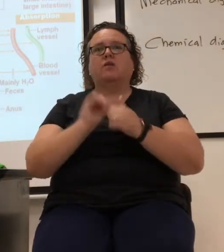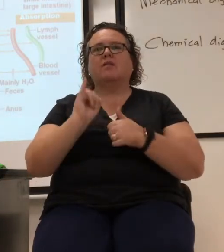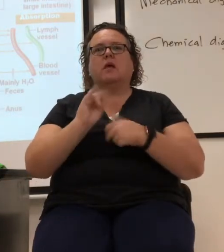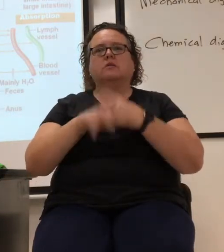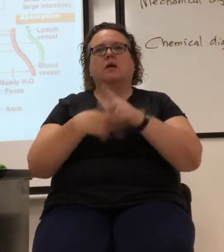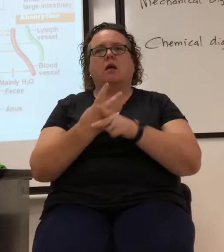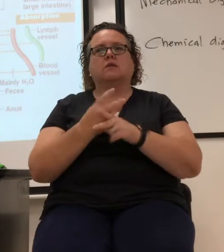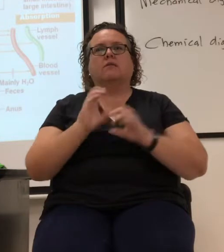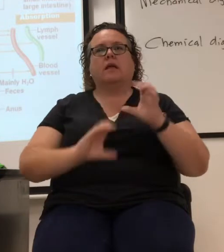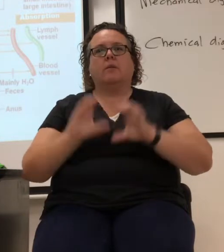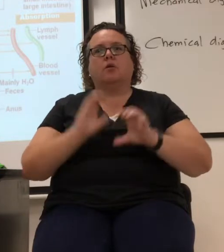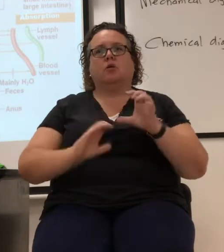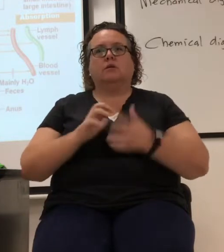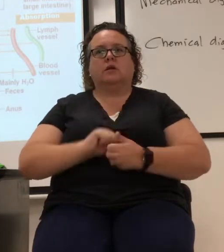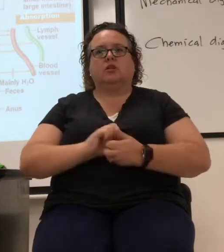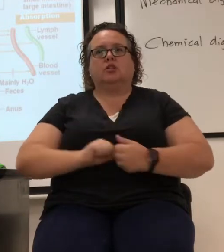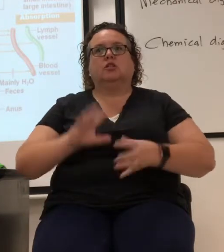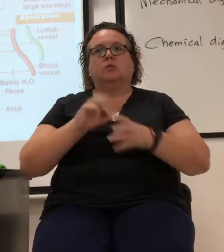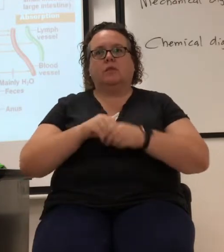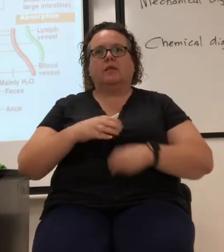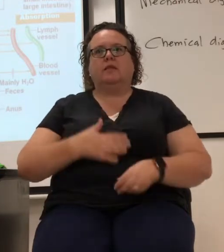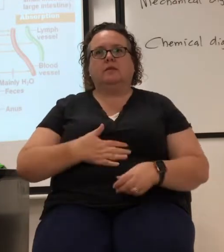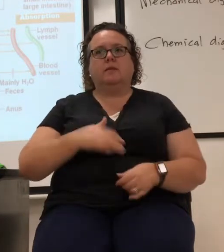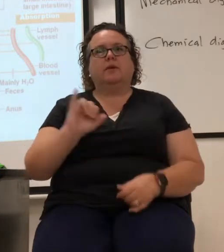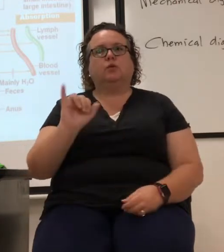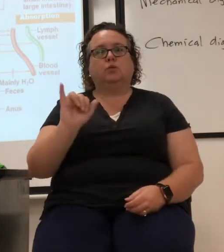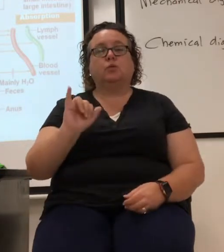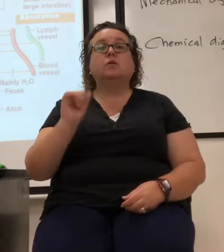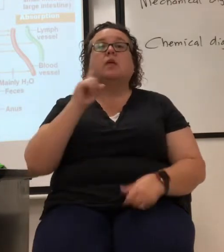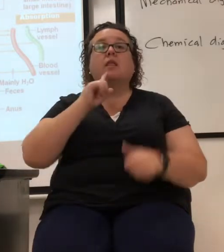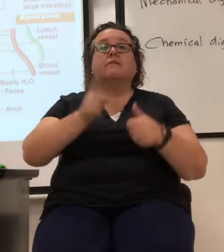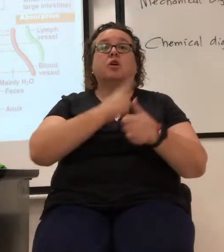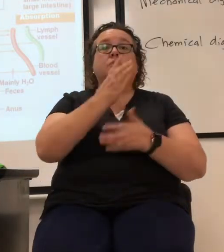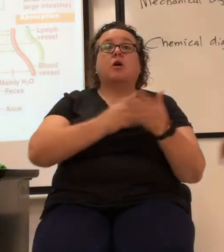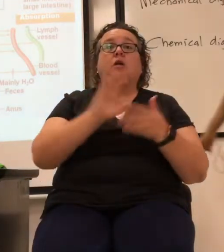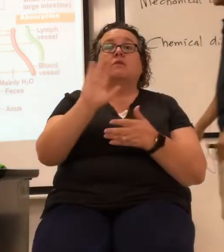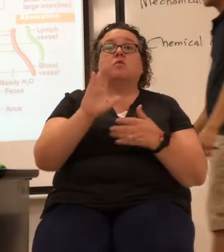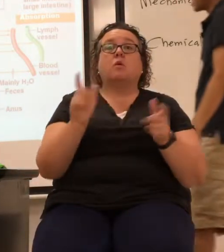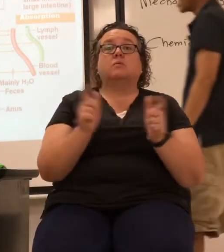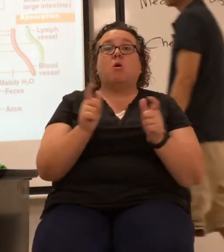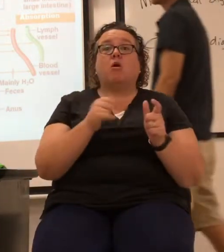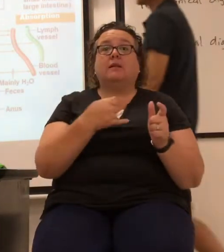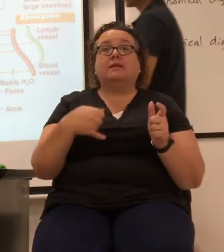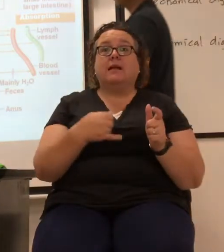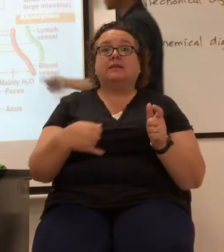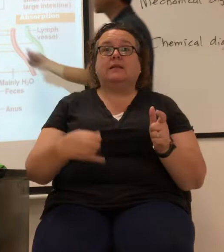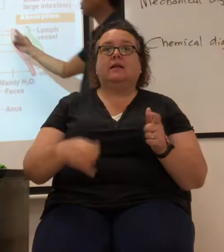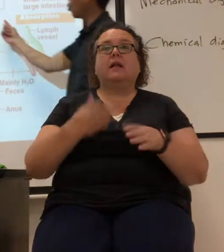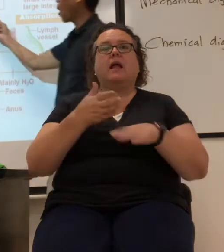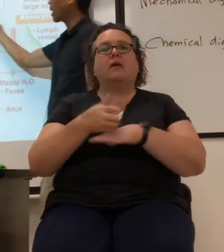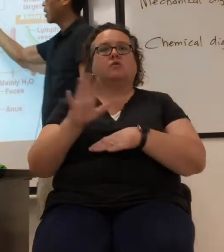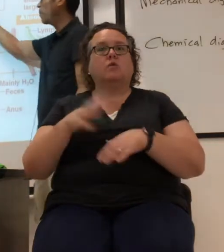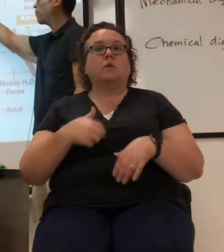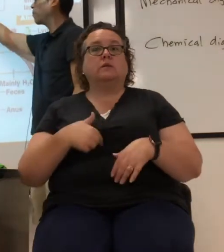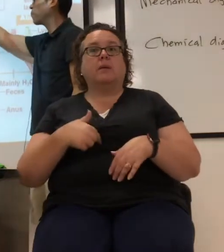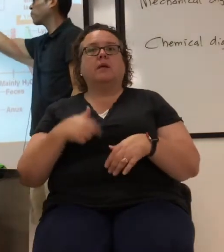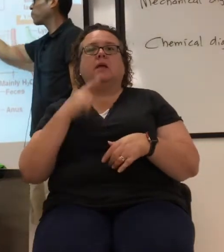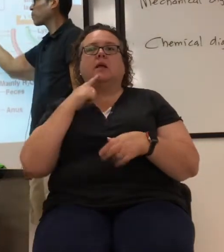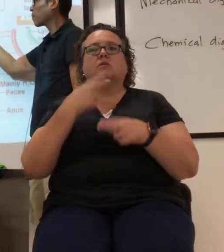chemical digestion, also in the stomach. The first part of the small intestine after the stomach is